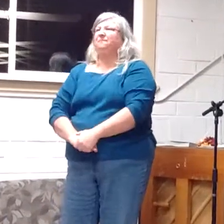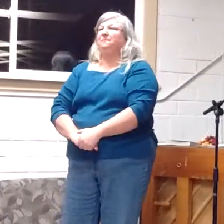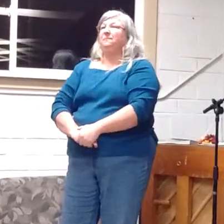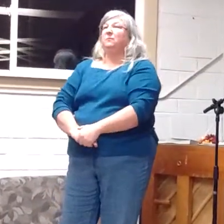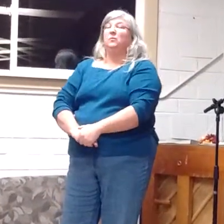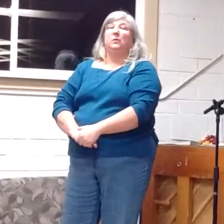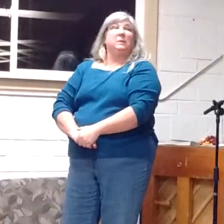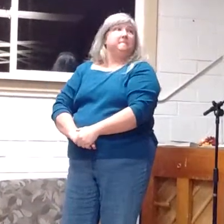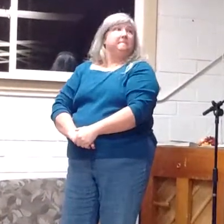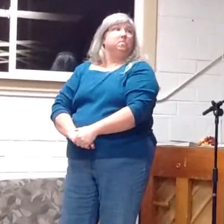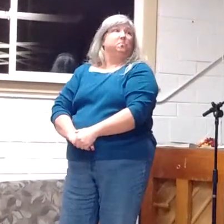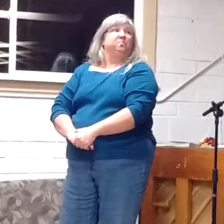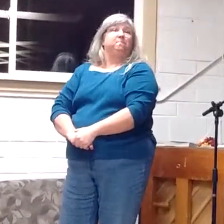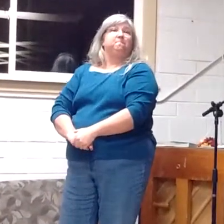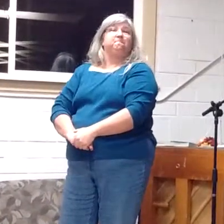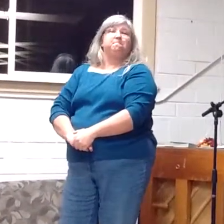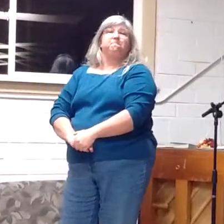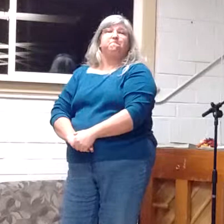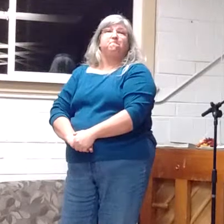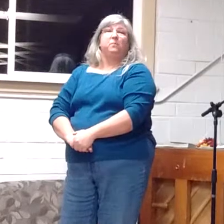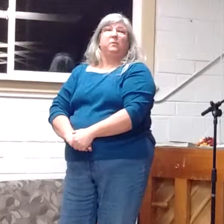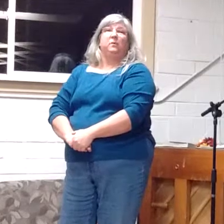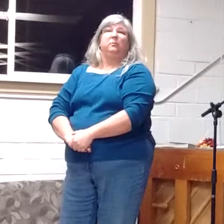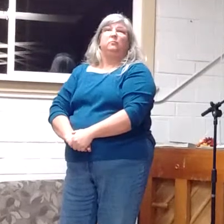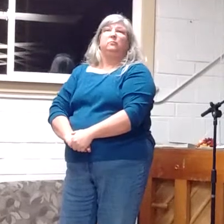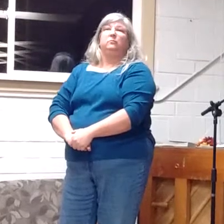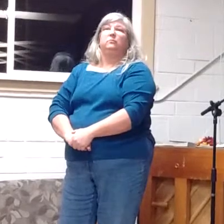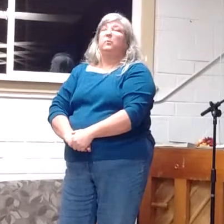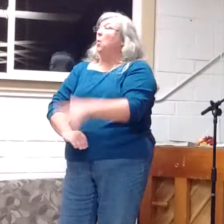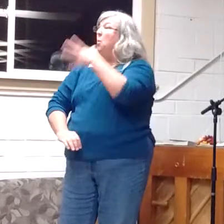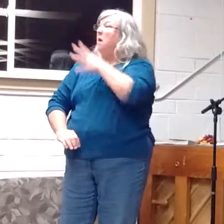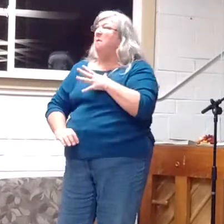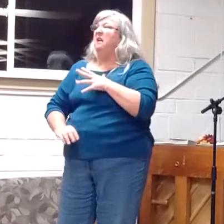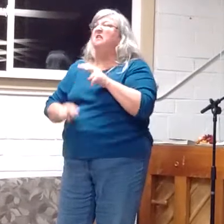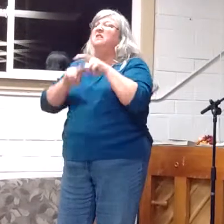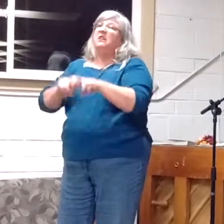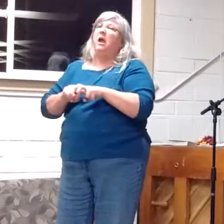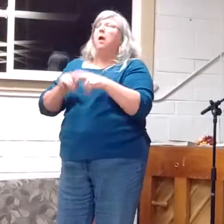Instead of sitting around and waiting for life's big break,